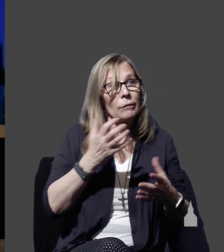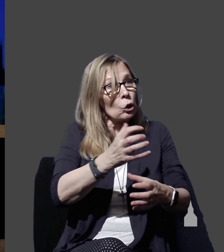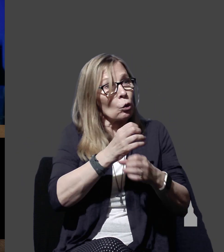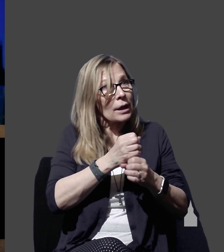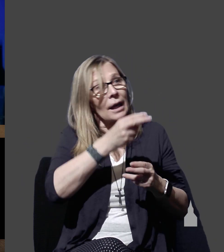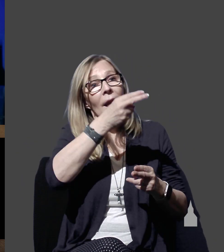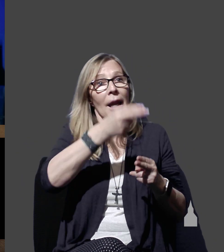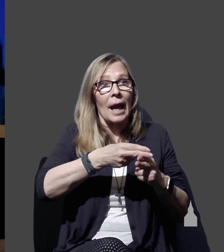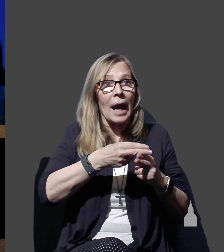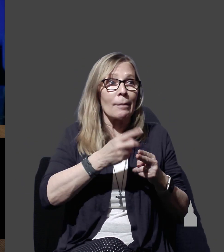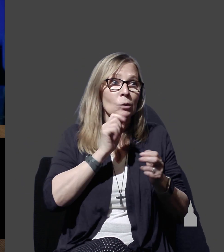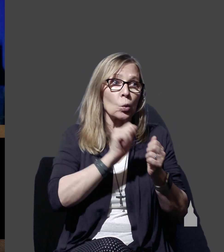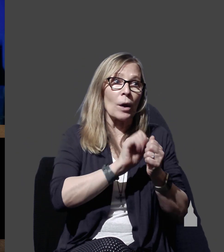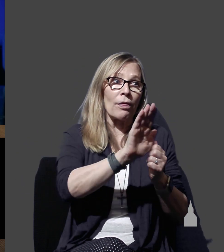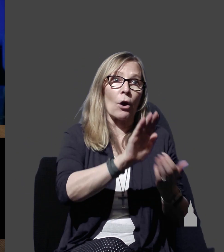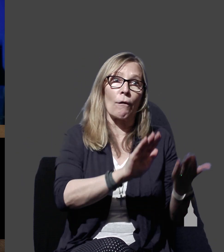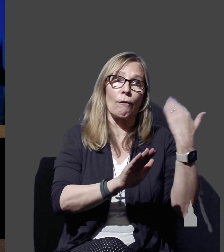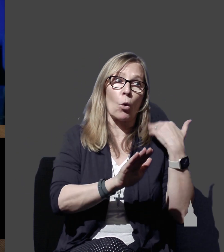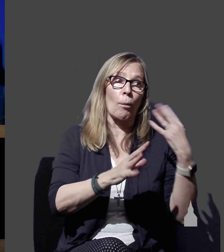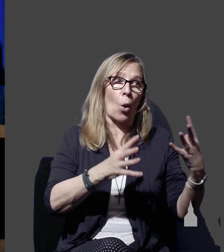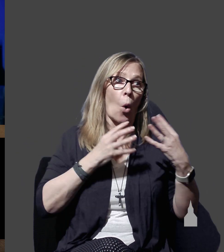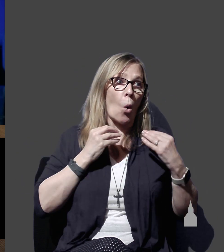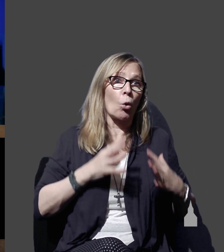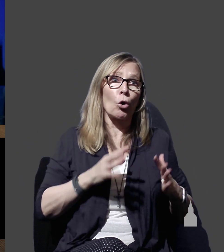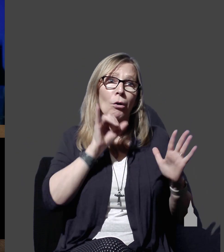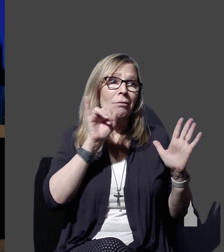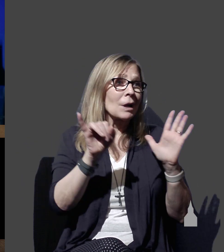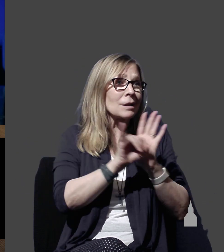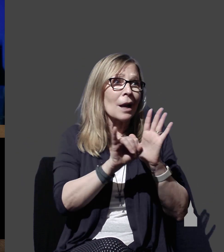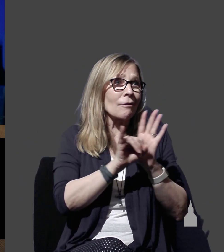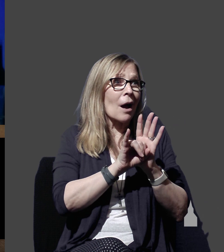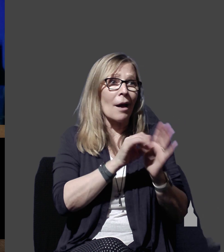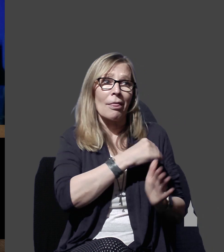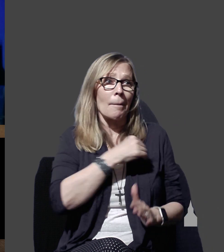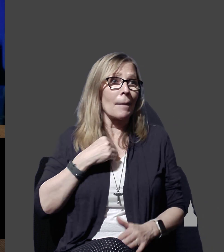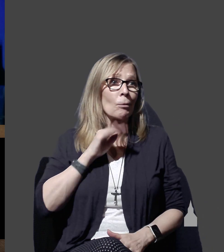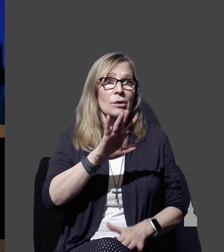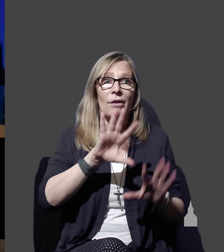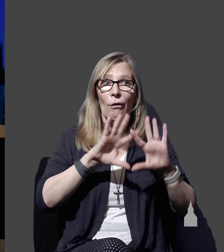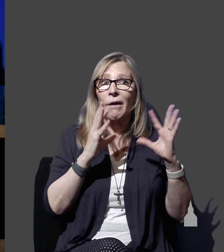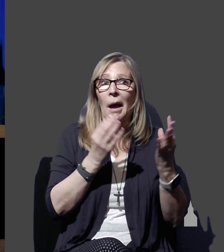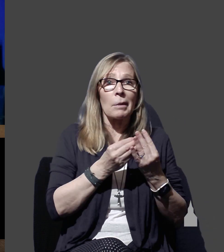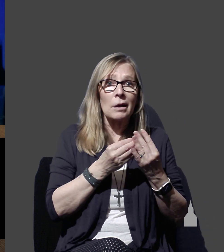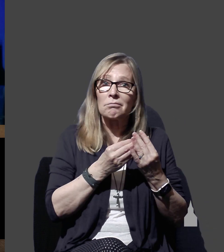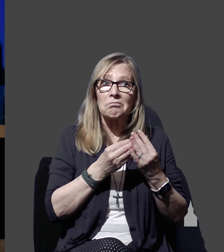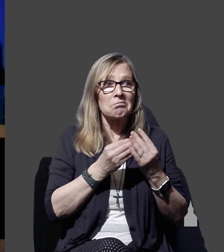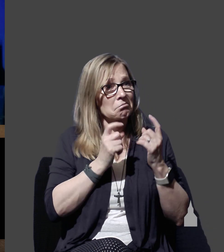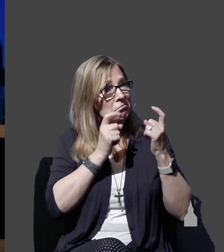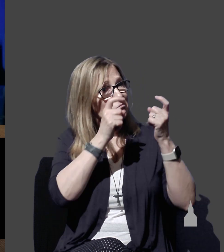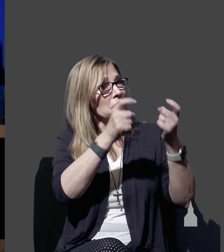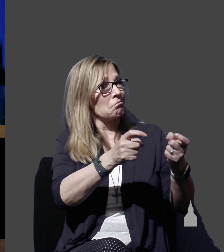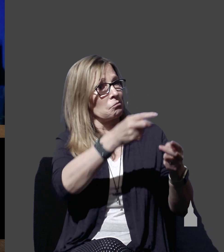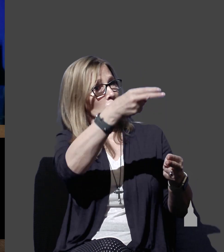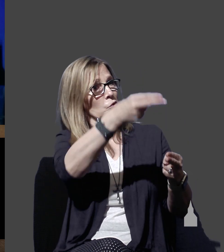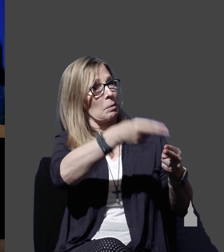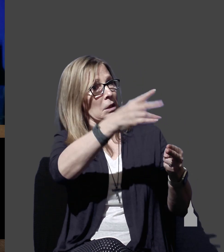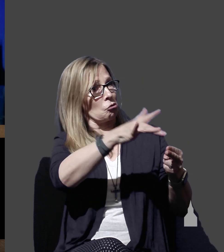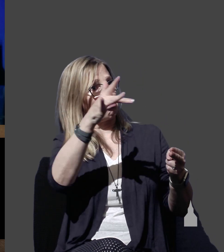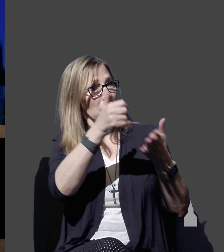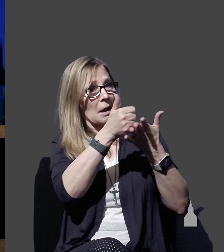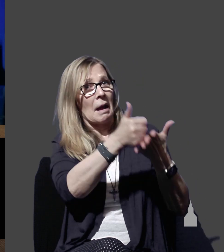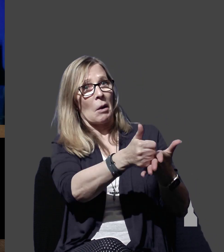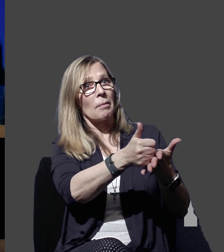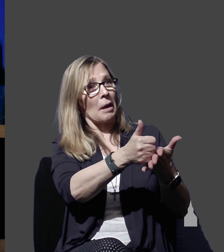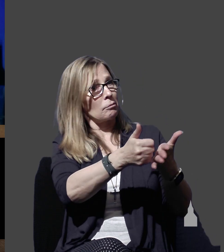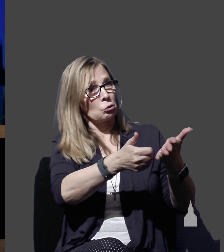and connections with their former owners and could be identified as members of their owner's family, providing former slaves with a reputation that helped them